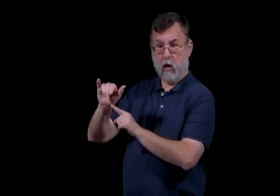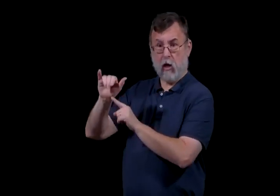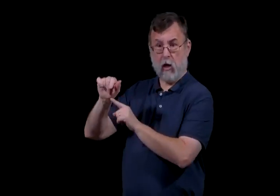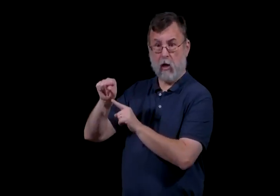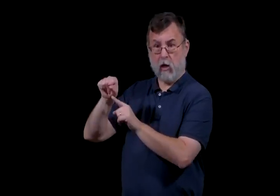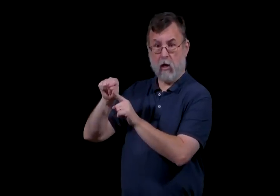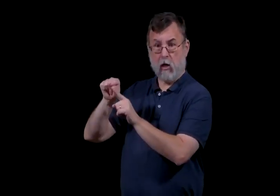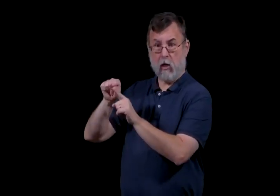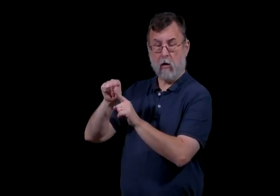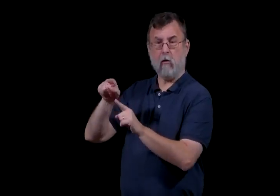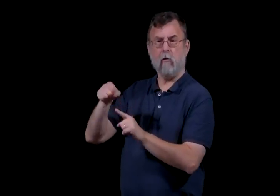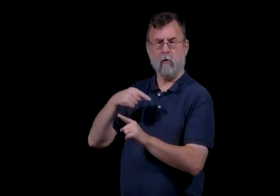Thyatira,